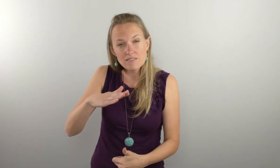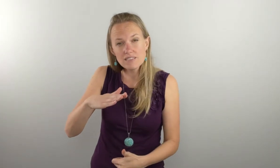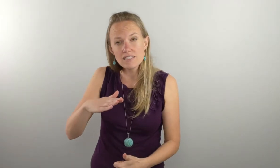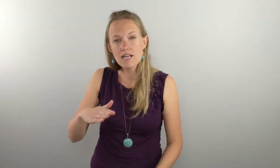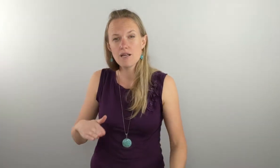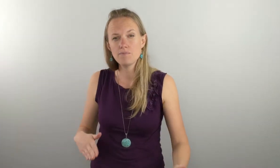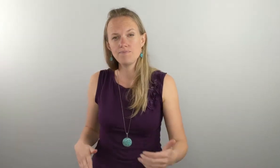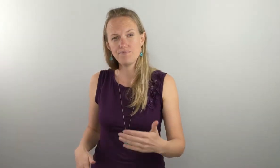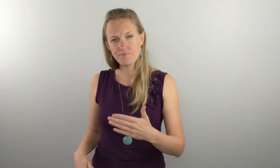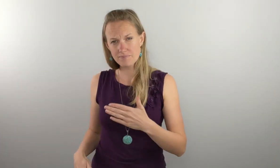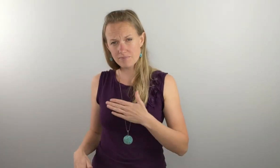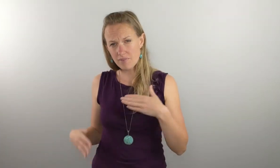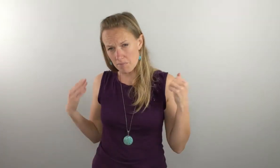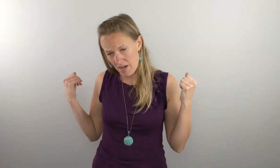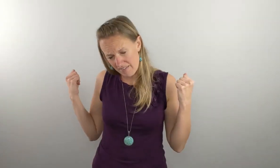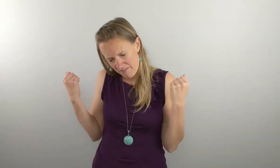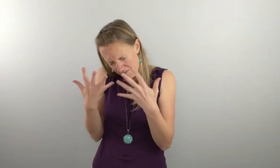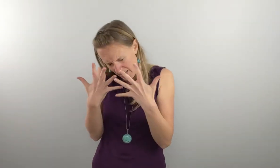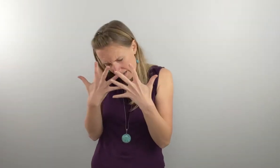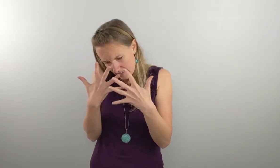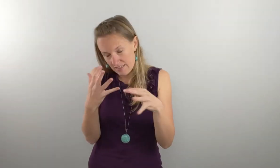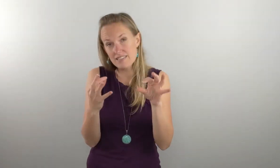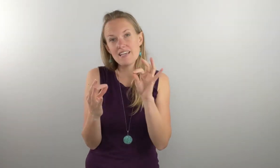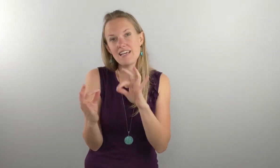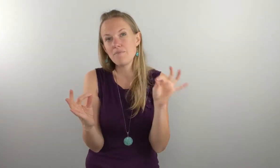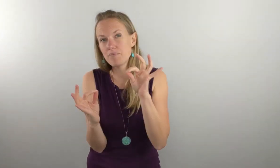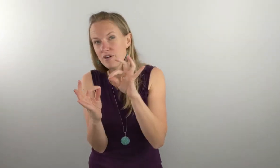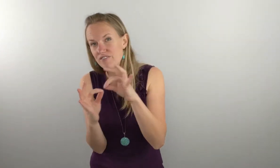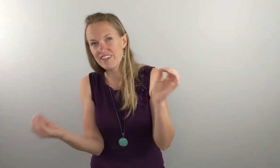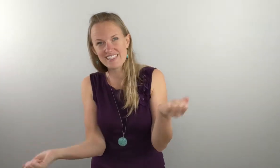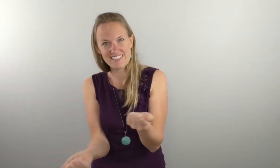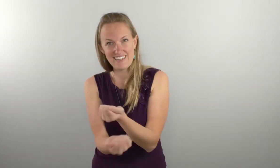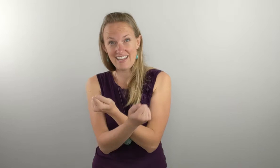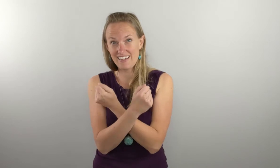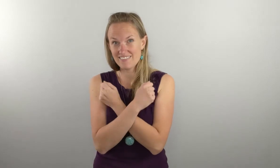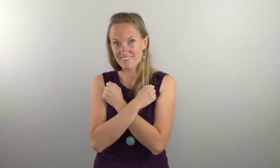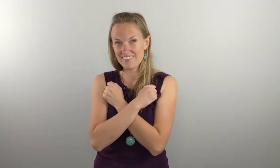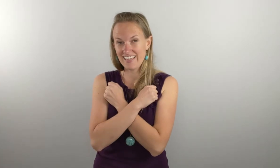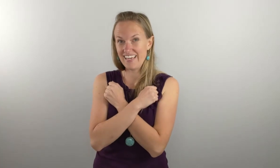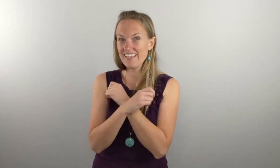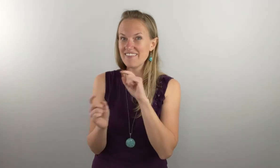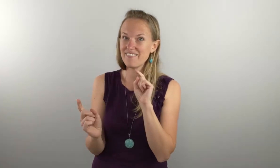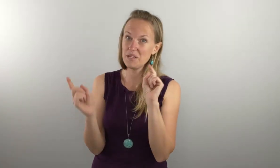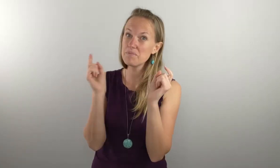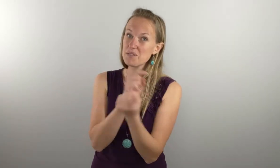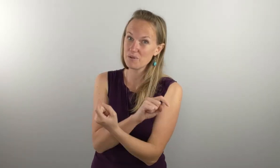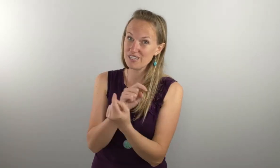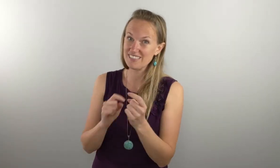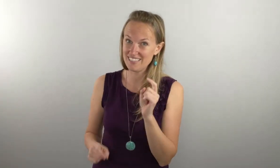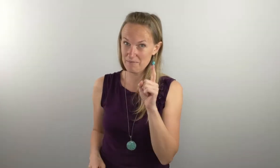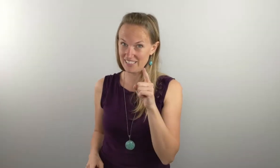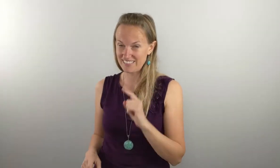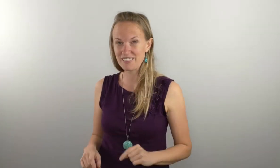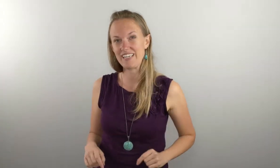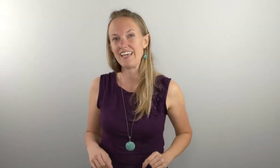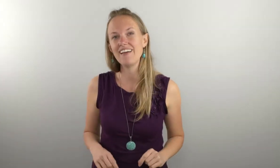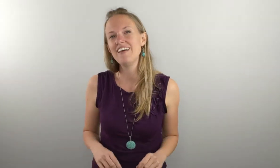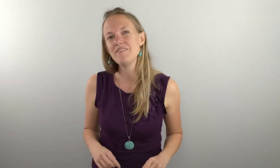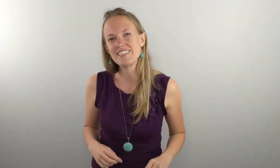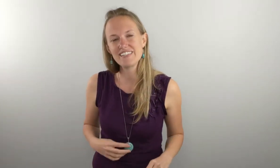drowned my fears in perfect love, okay? Flips the words, and that makes it tricky. But stick with